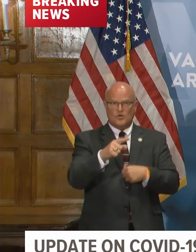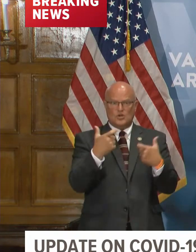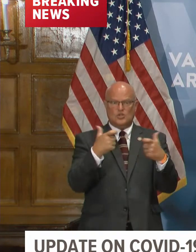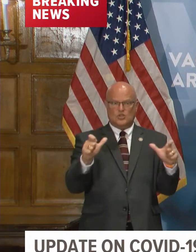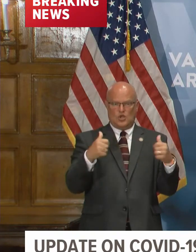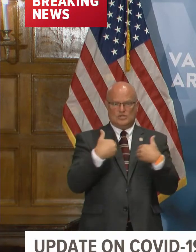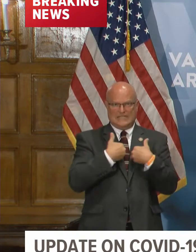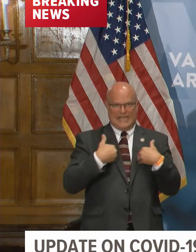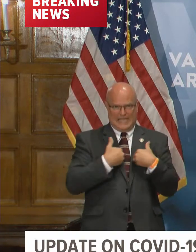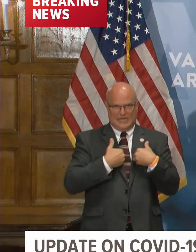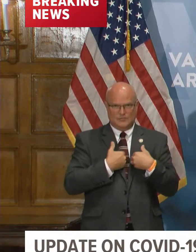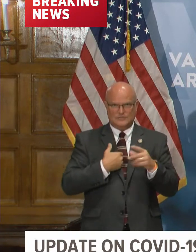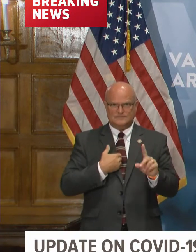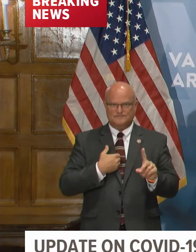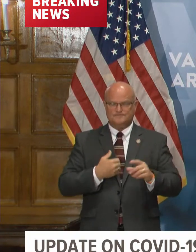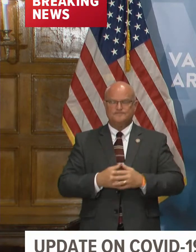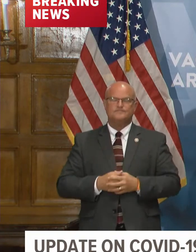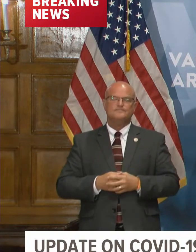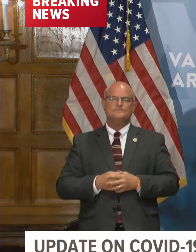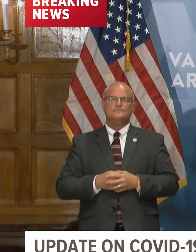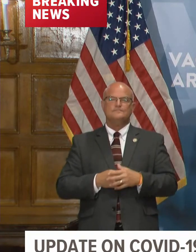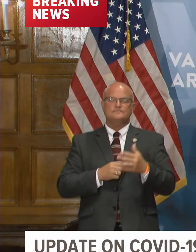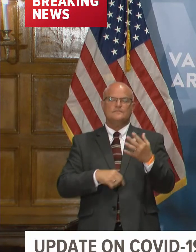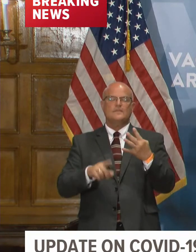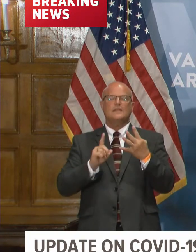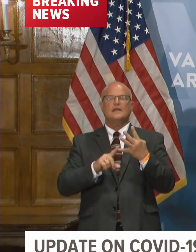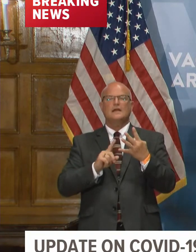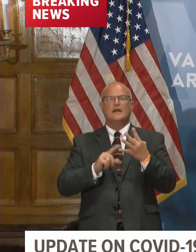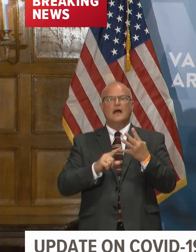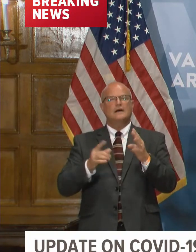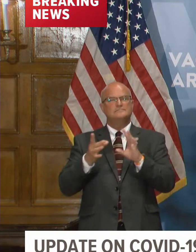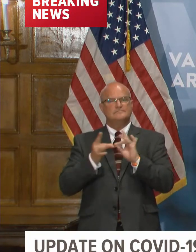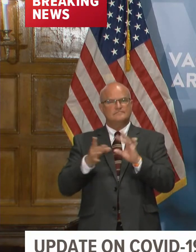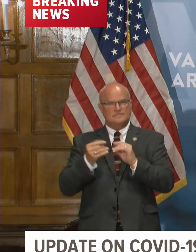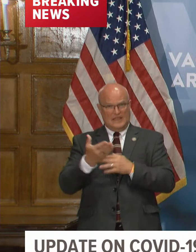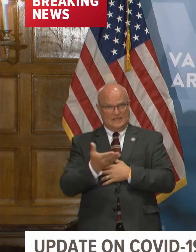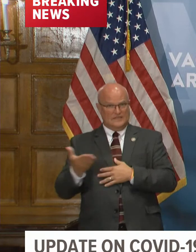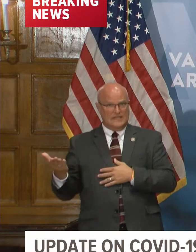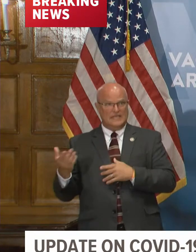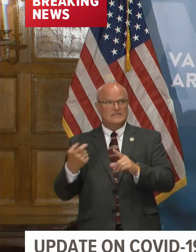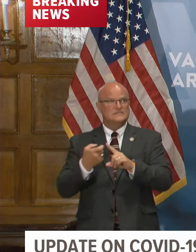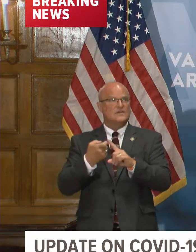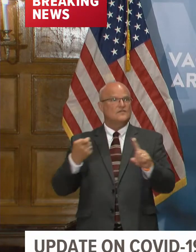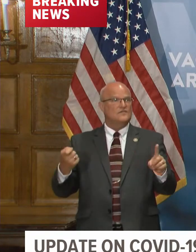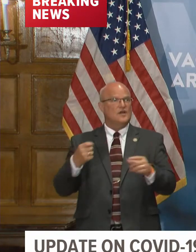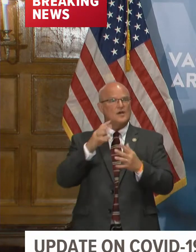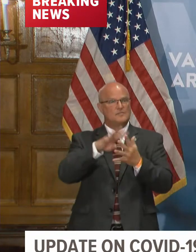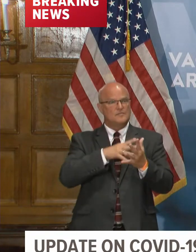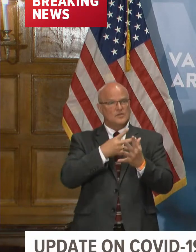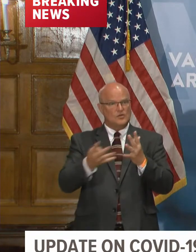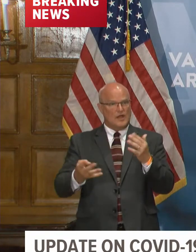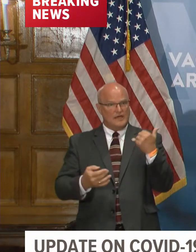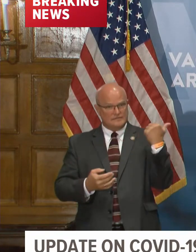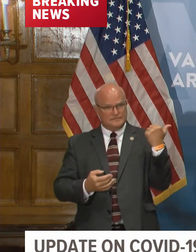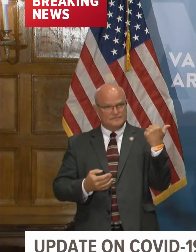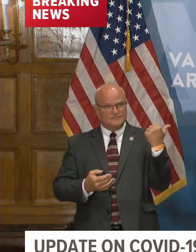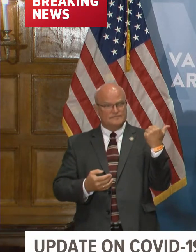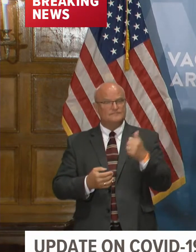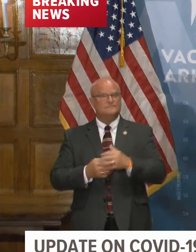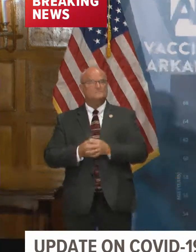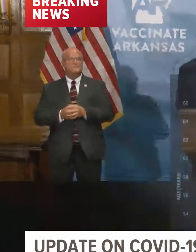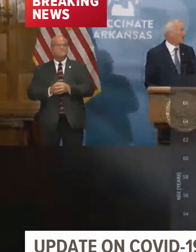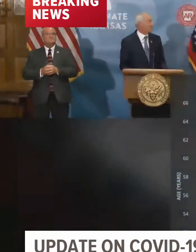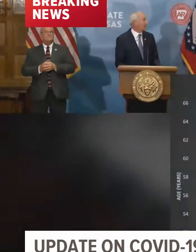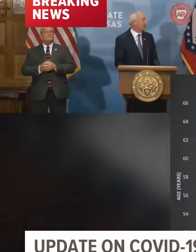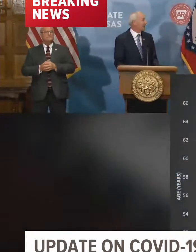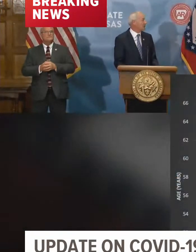animals. Then I wanted to cover a couple of items from the graph just to give a perspective